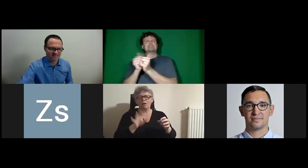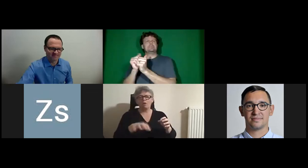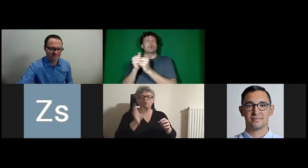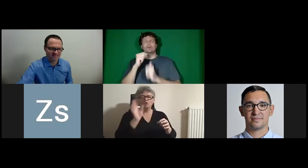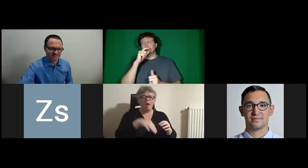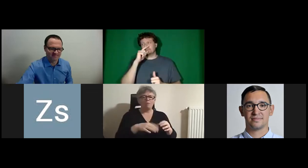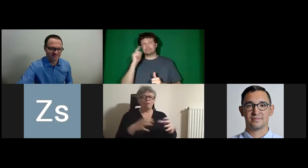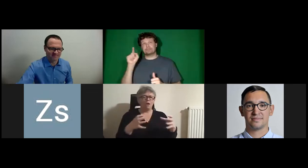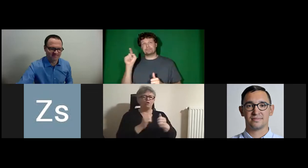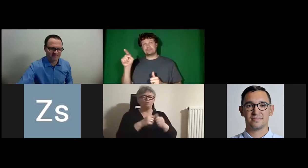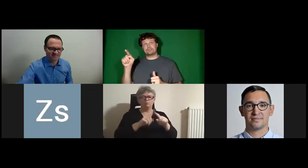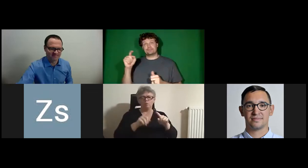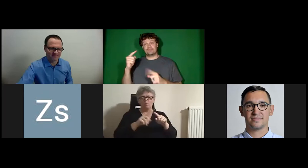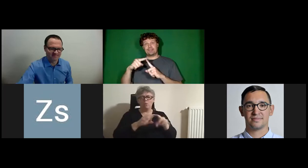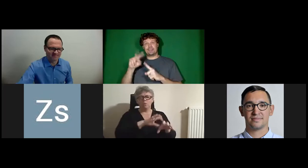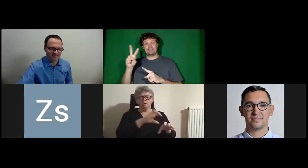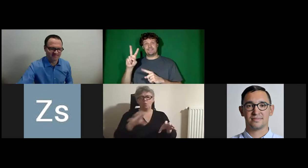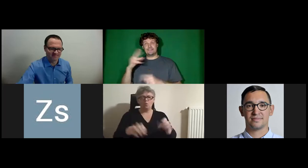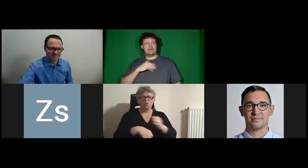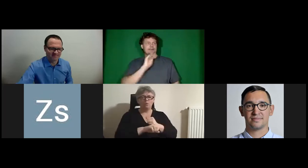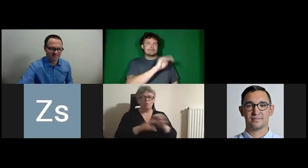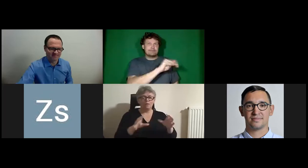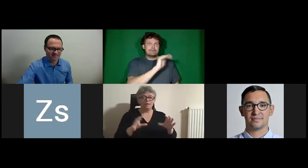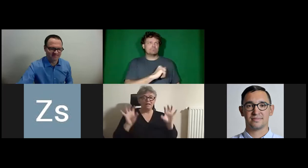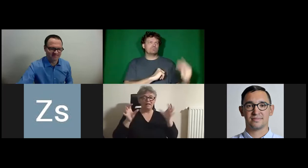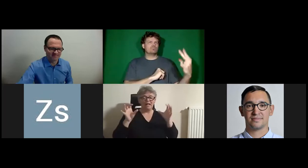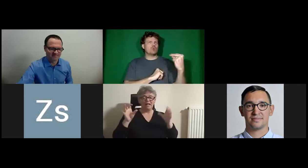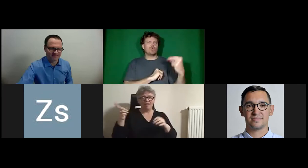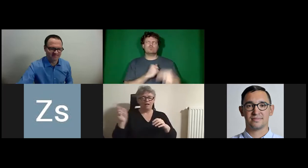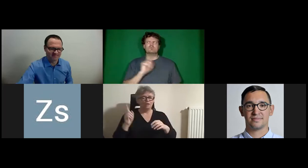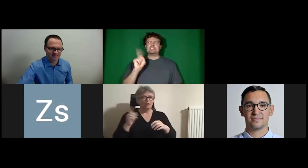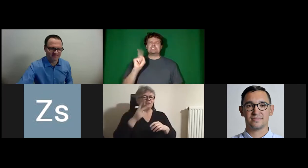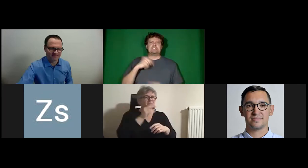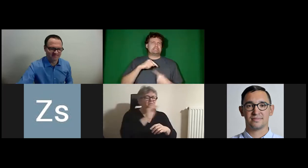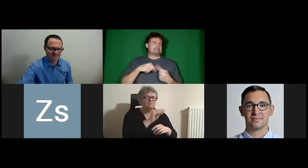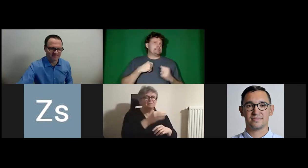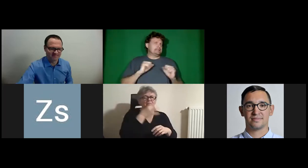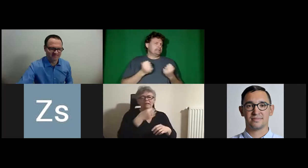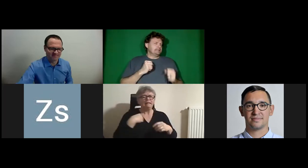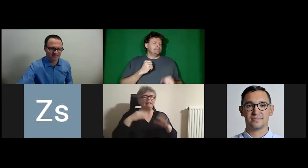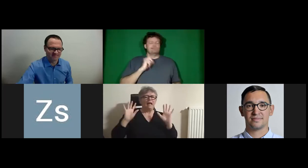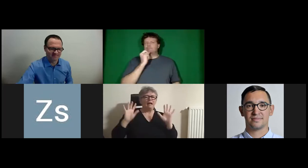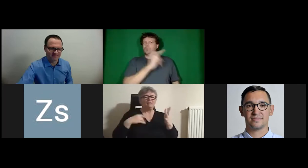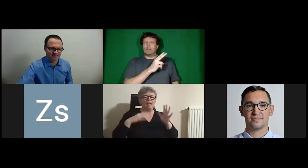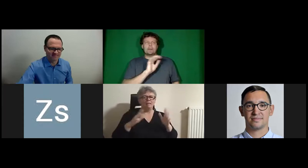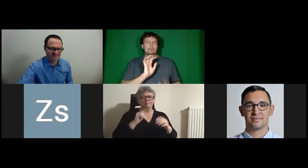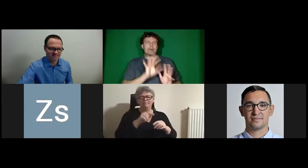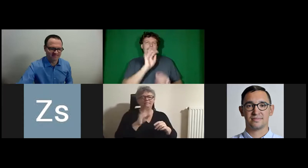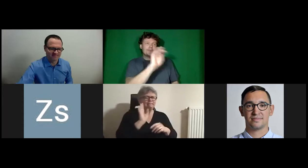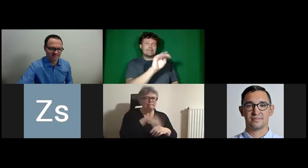In Slovenia, from all the sports teams, it was a TV show who